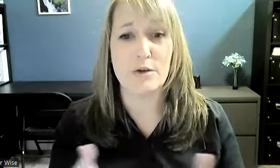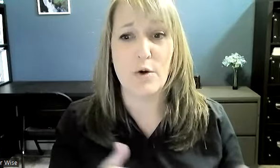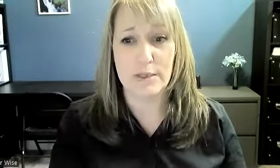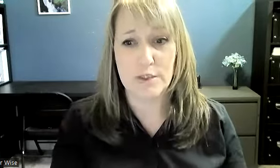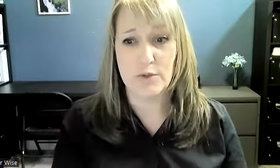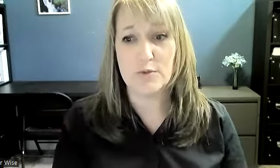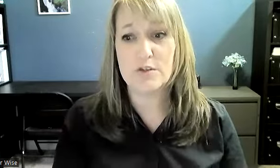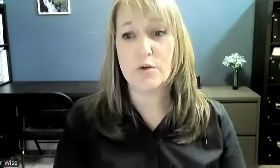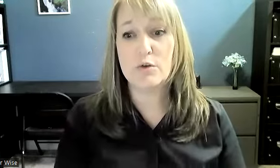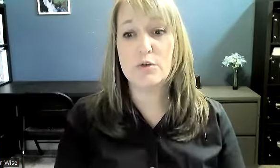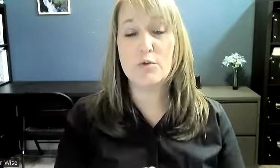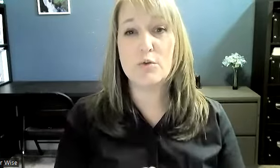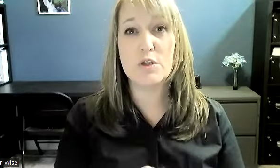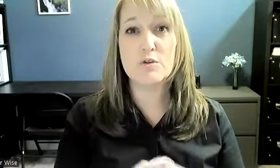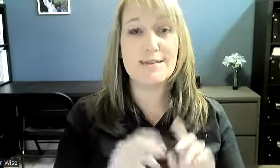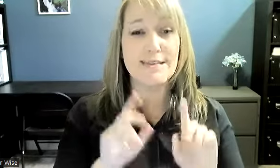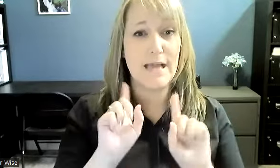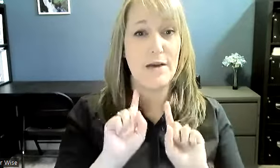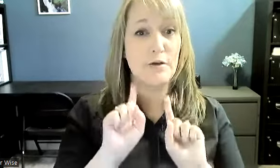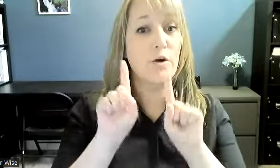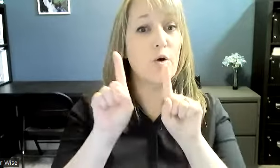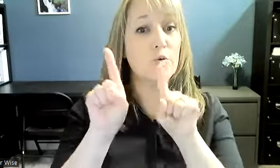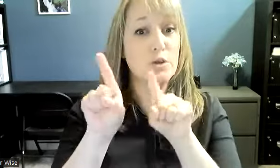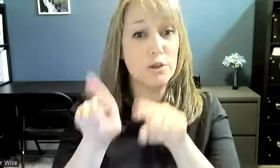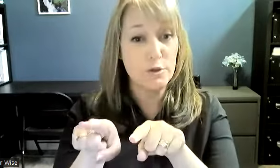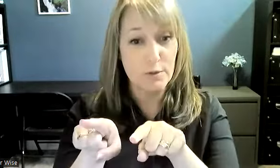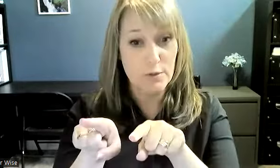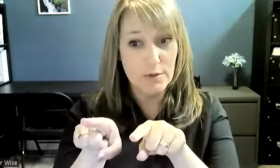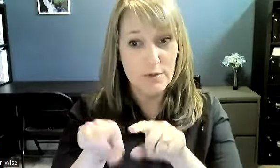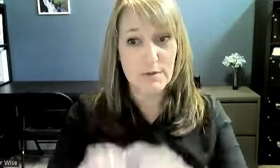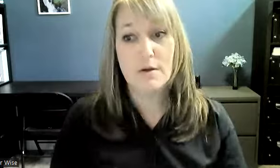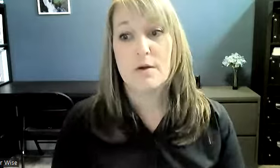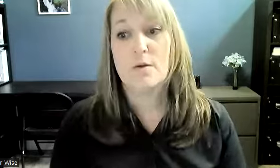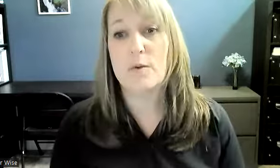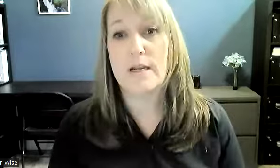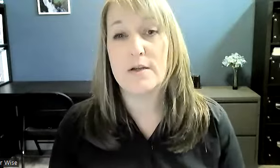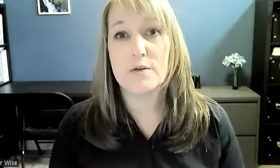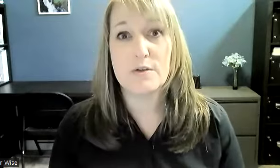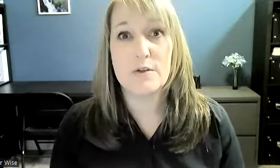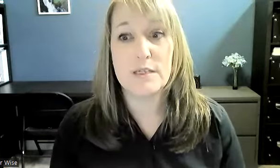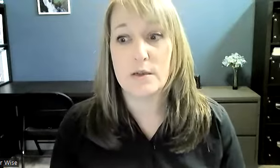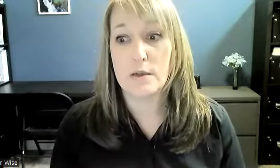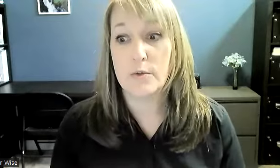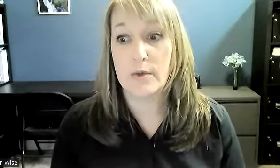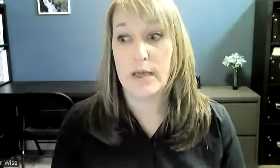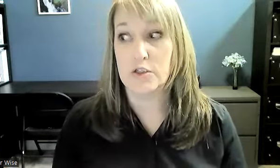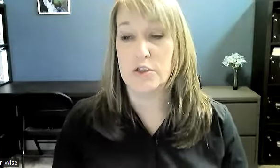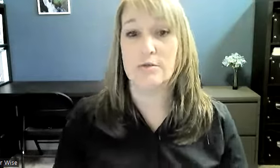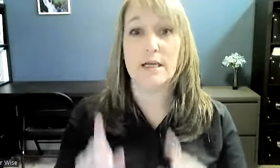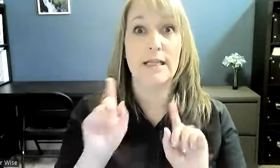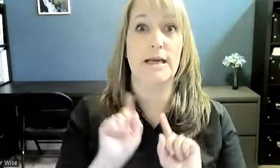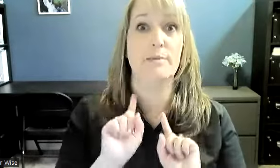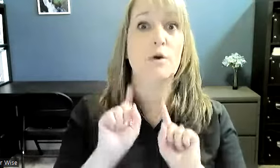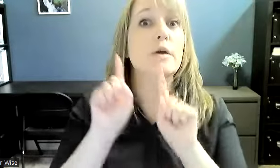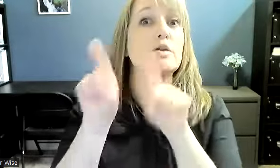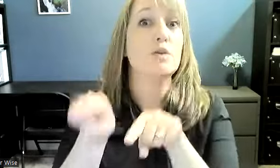going to. So you will use the sign go to when you're using a location, right? Like I'm going